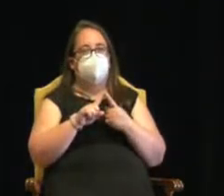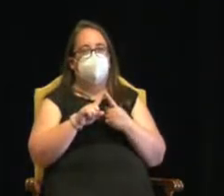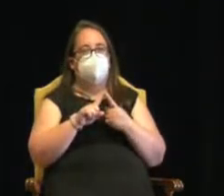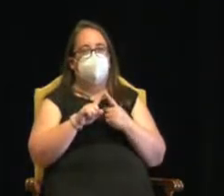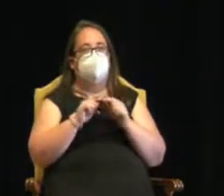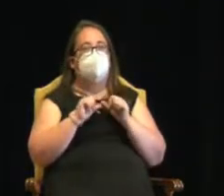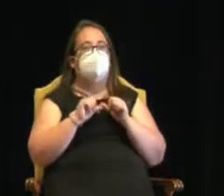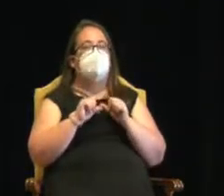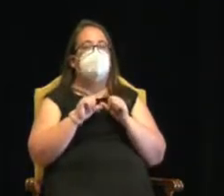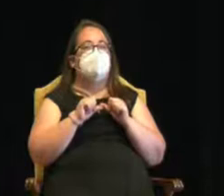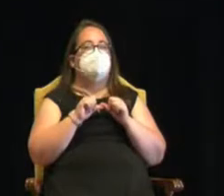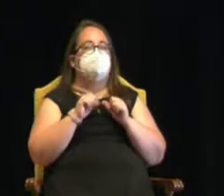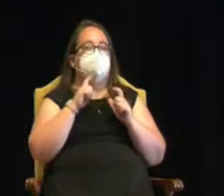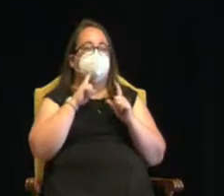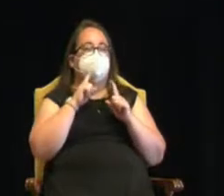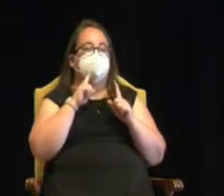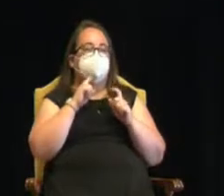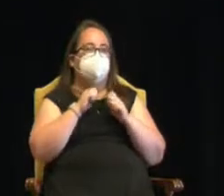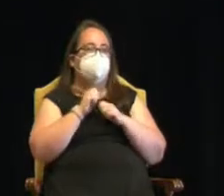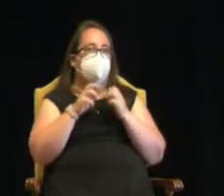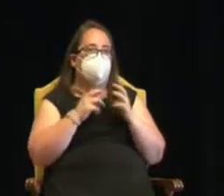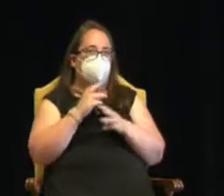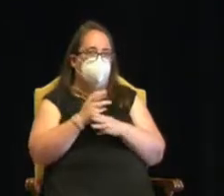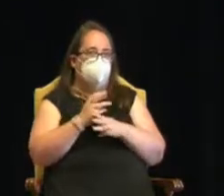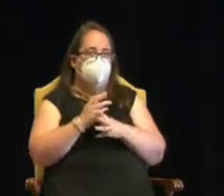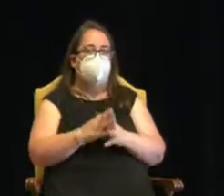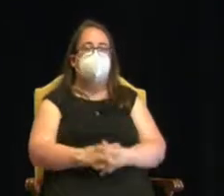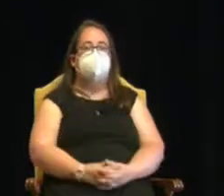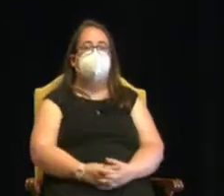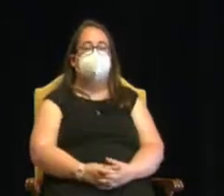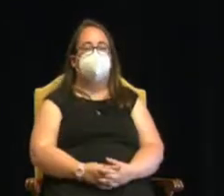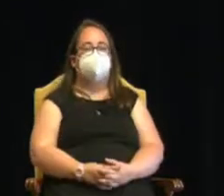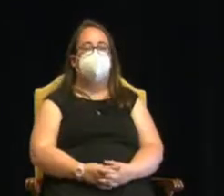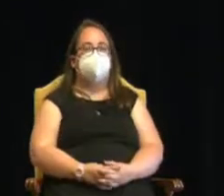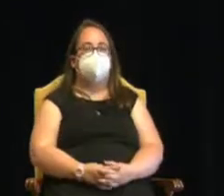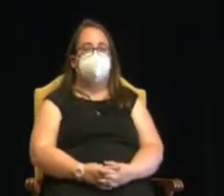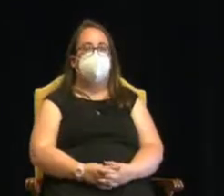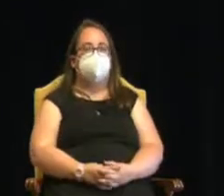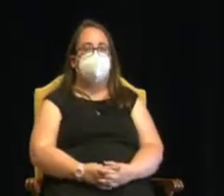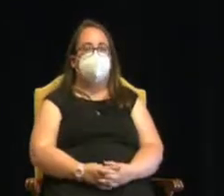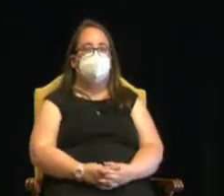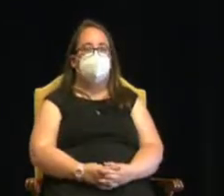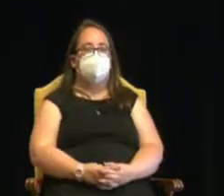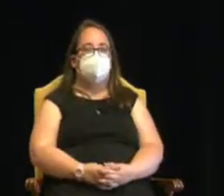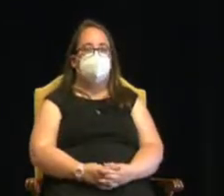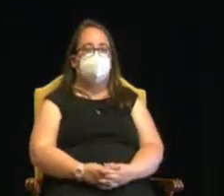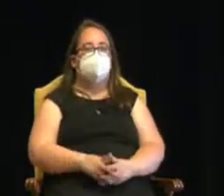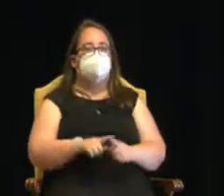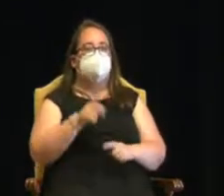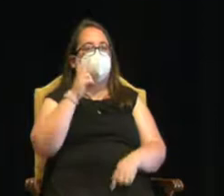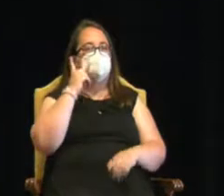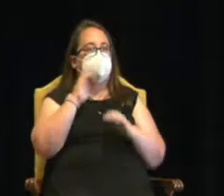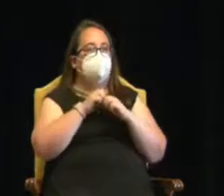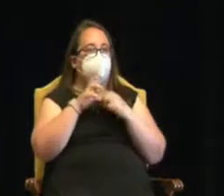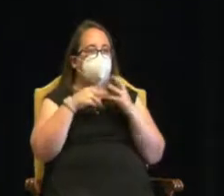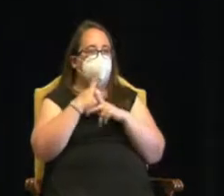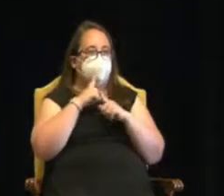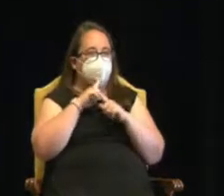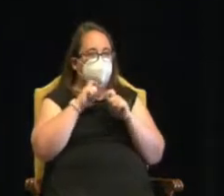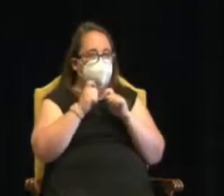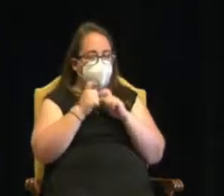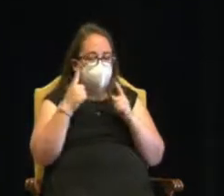maintain this conversation with the world and to see how the world is changing around